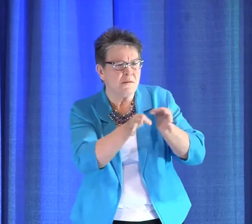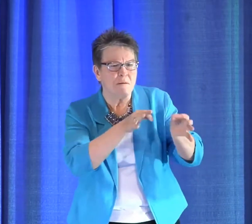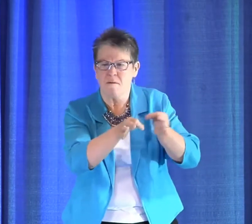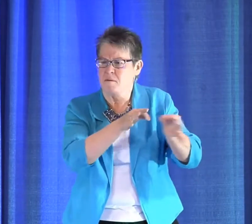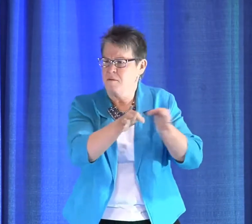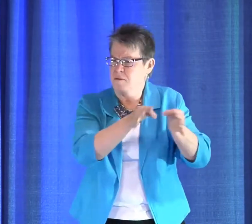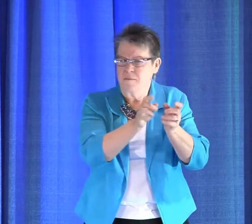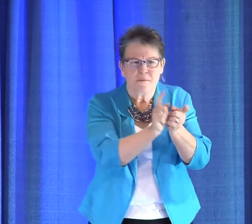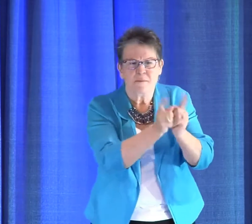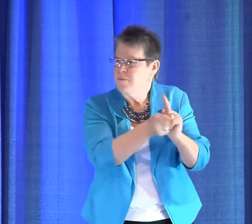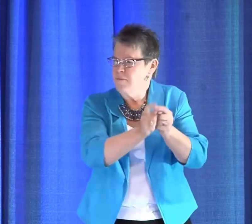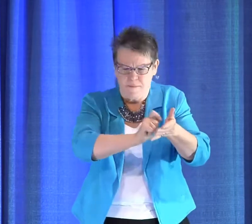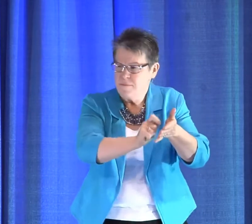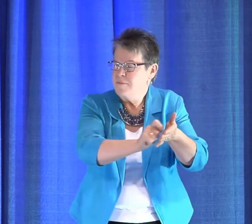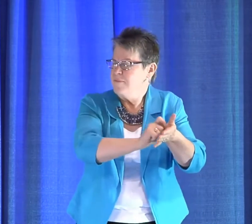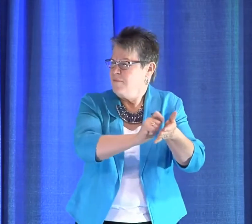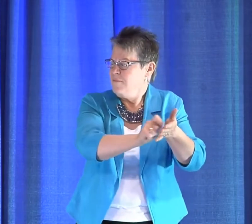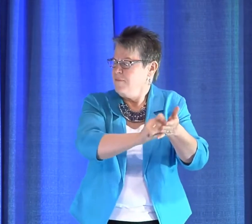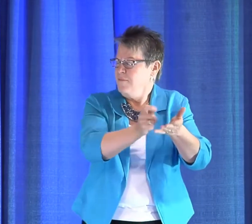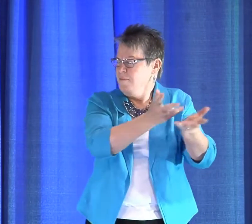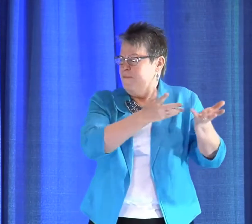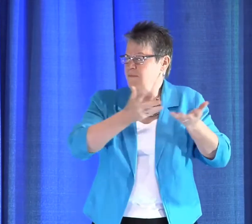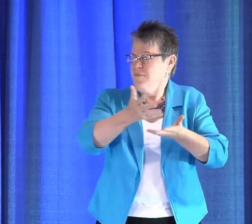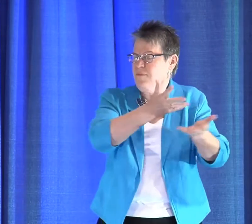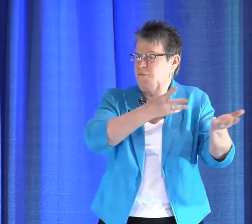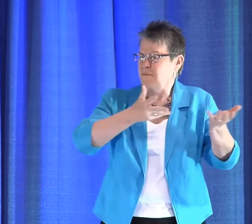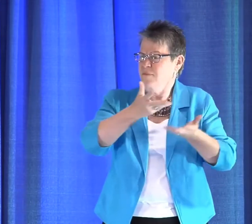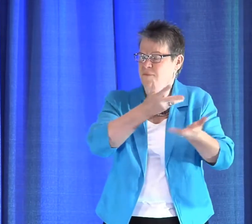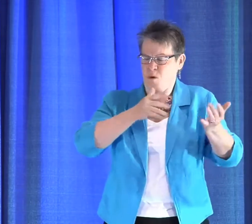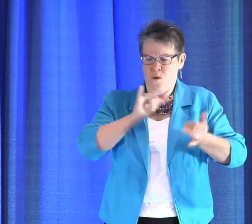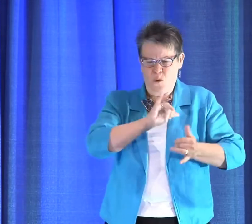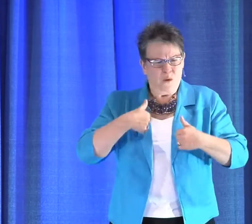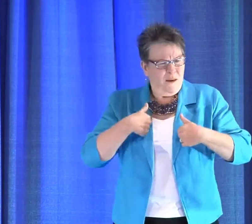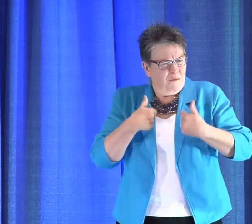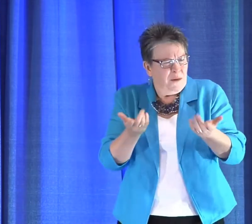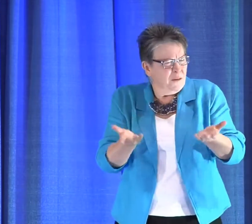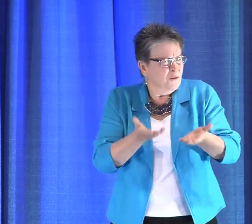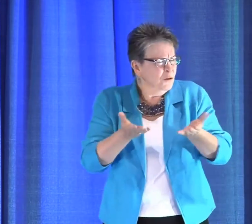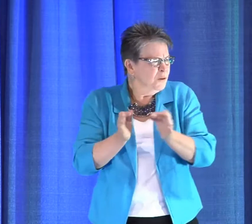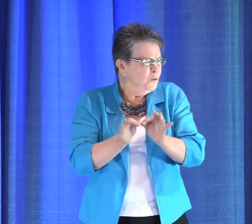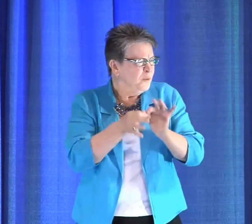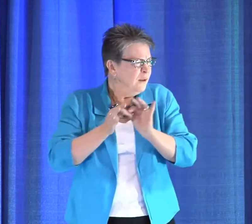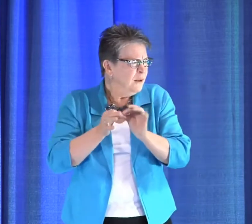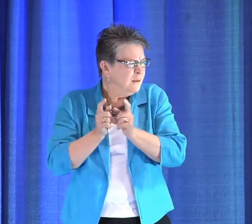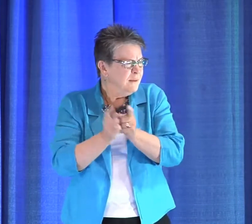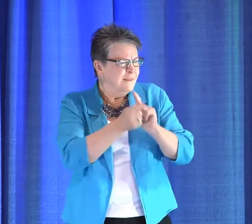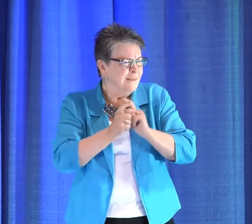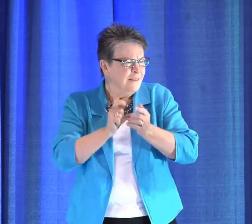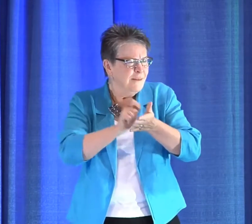here. And the police would ask for one of us to go with them to help a community member. And me and my husband would decide between of us which one of us would